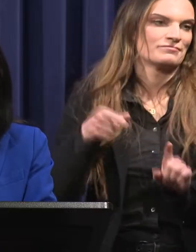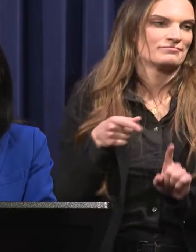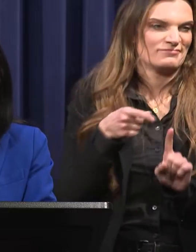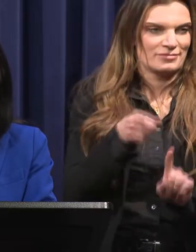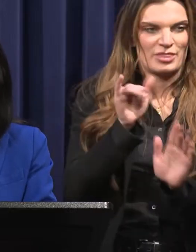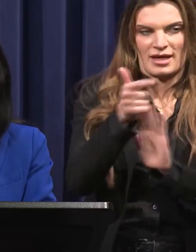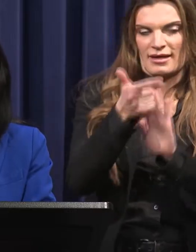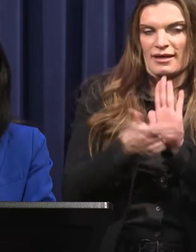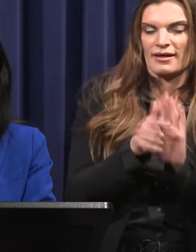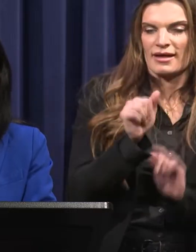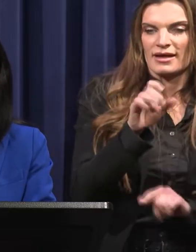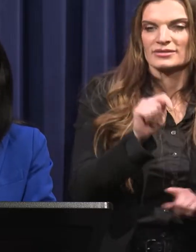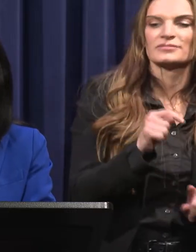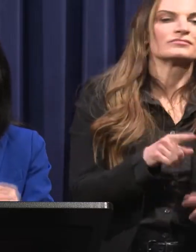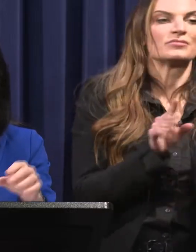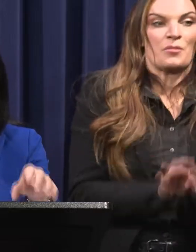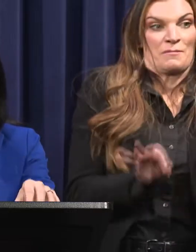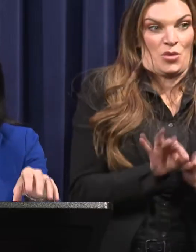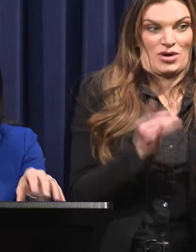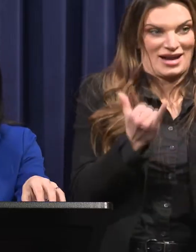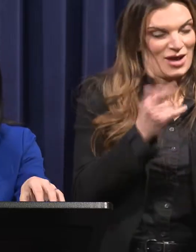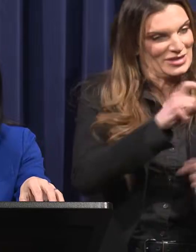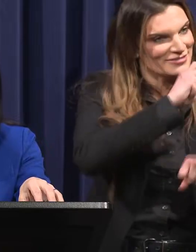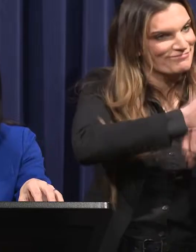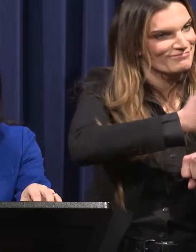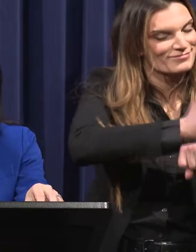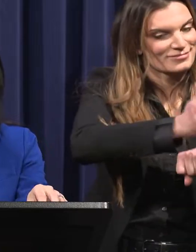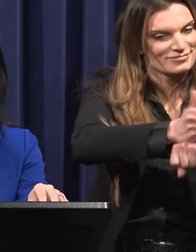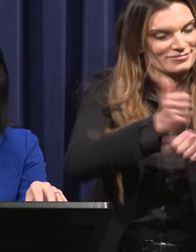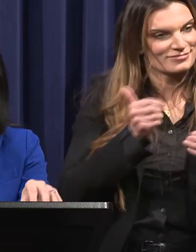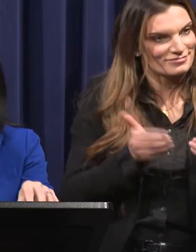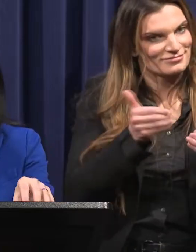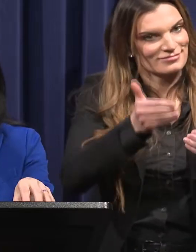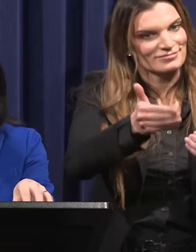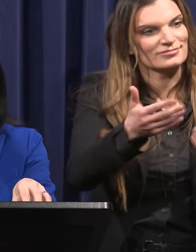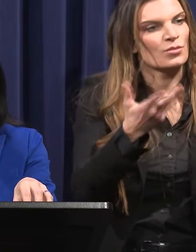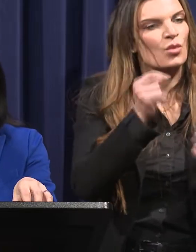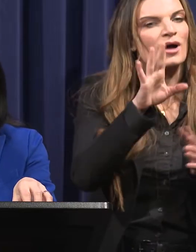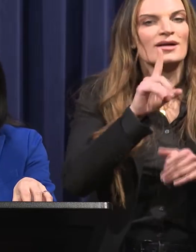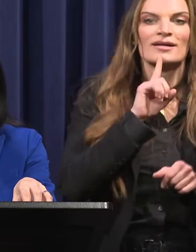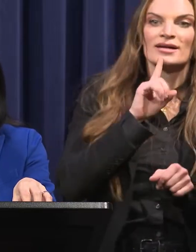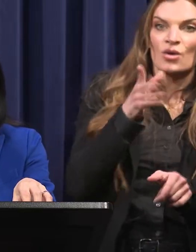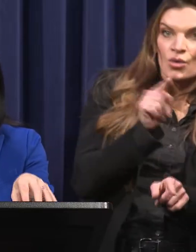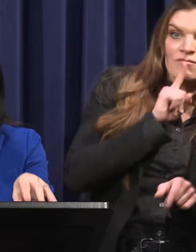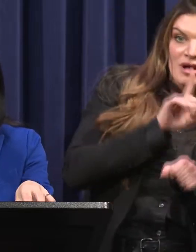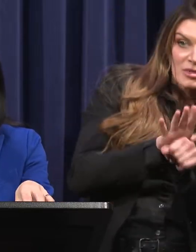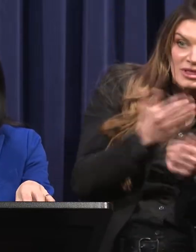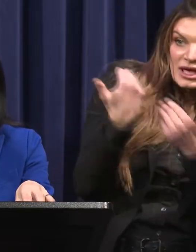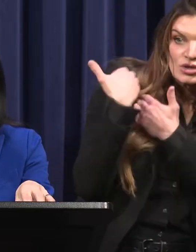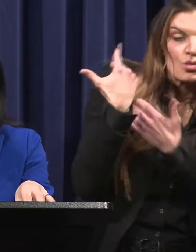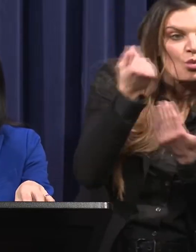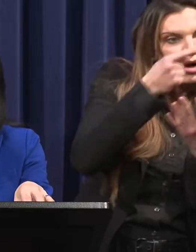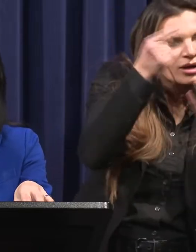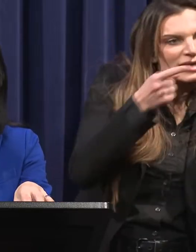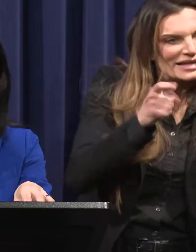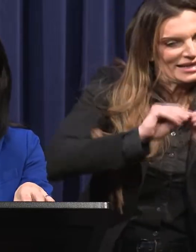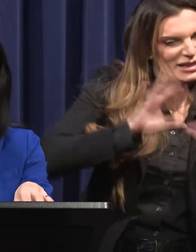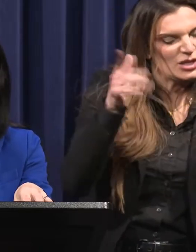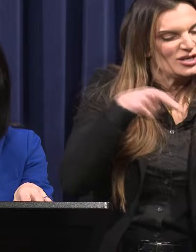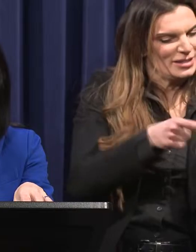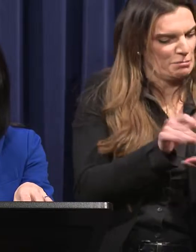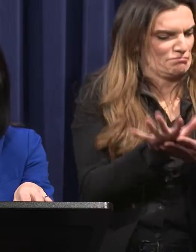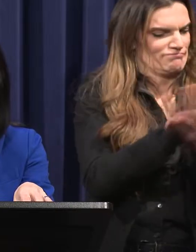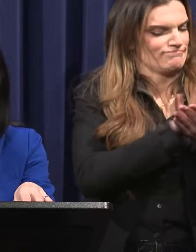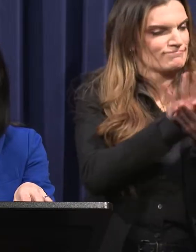critically important that we have better laws that specifically outline, first of all, what your obligations are, and secondly, what the